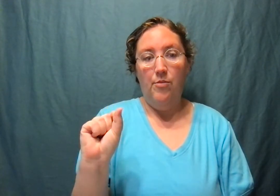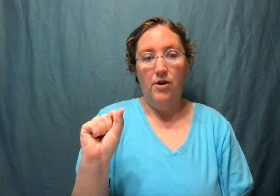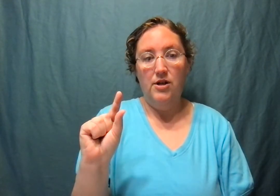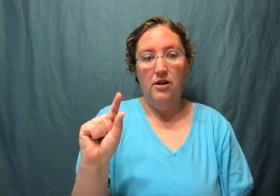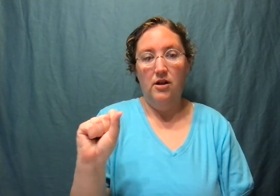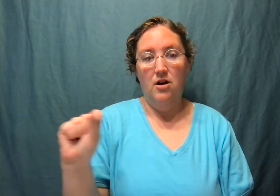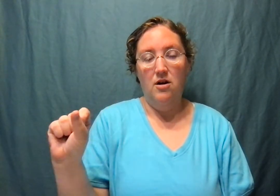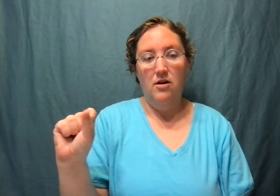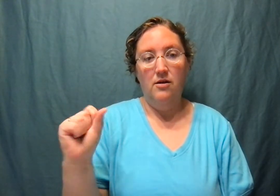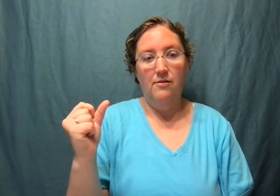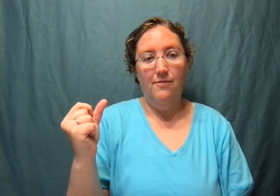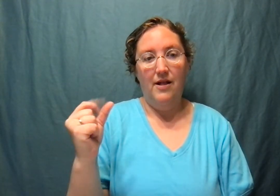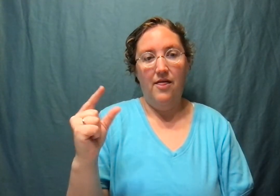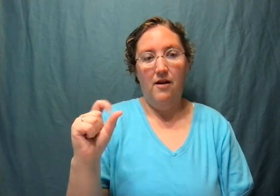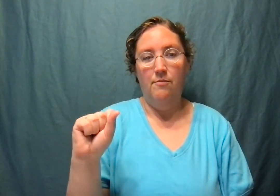brush it along my thumb.